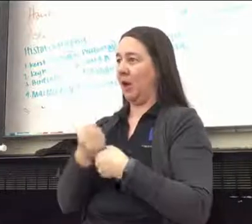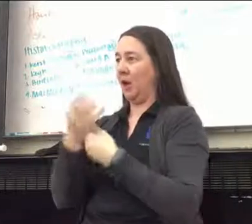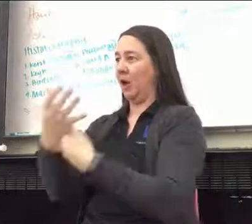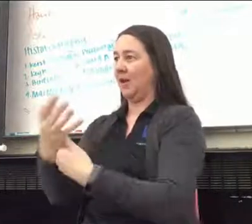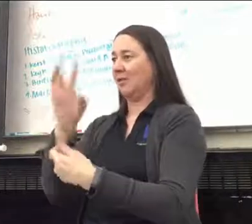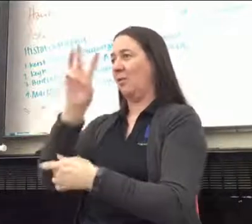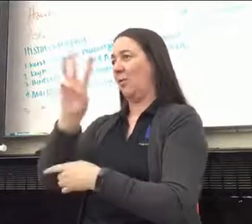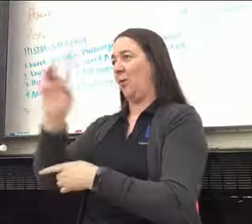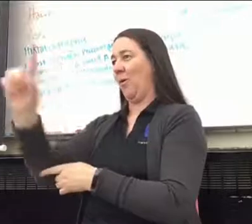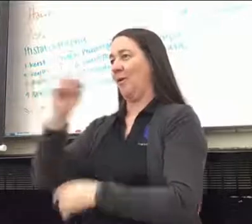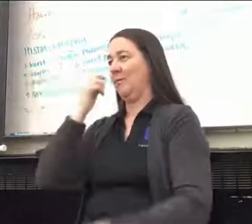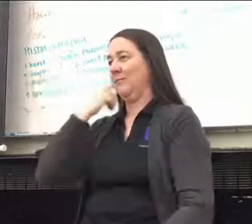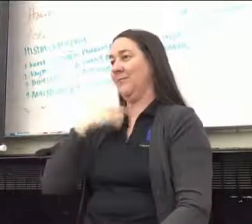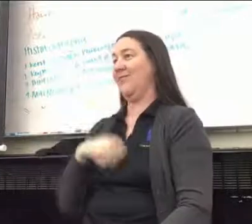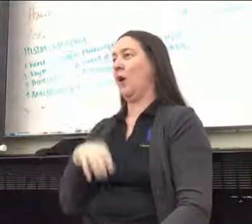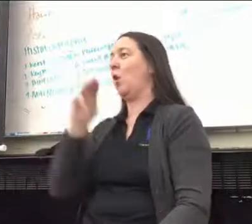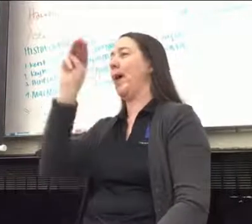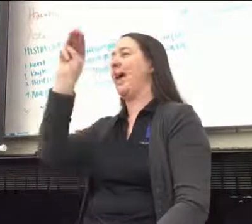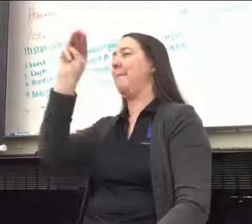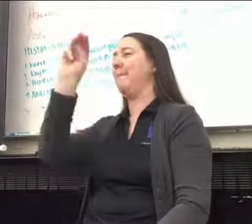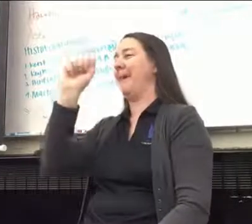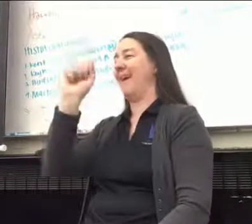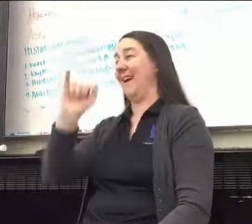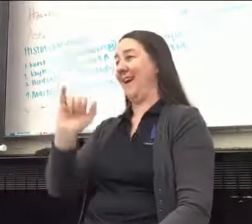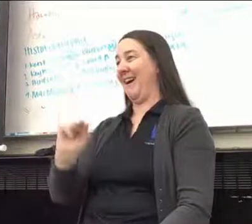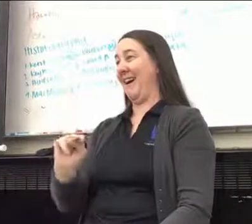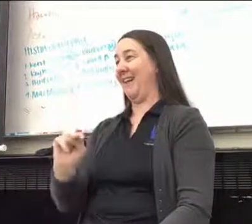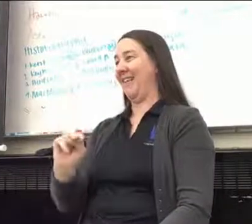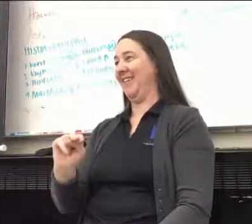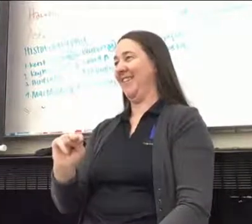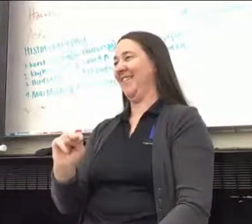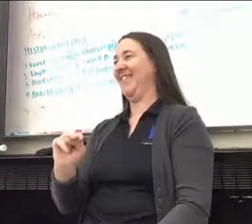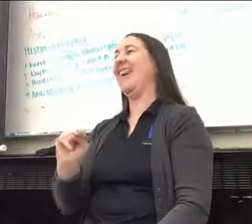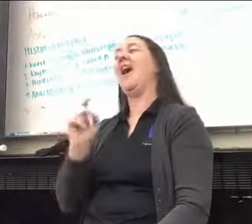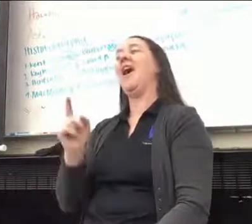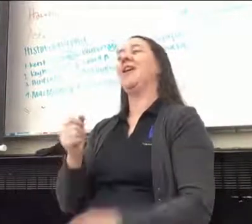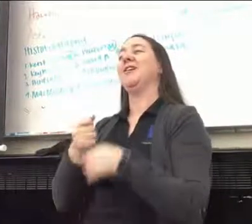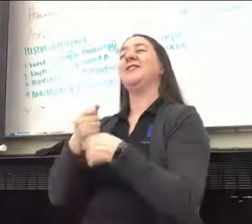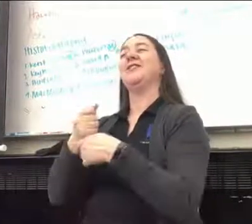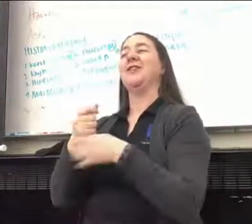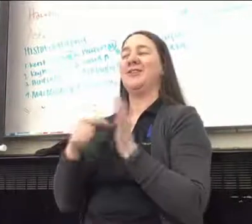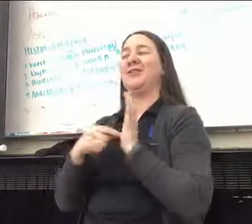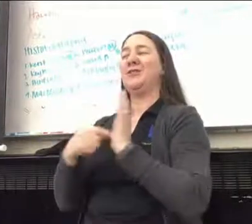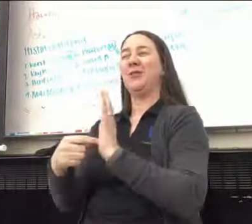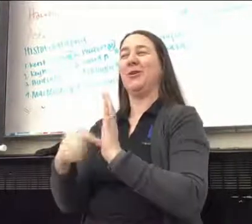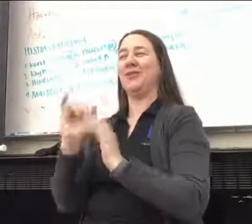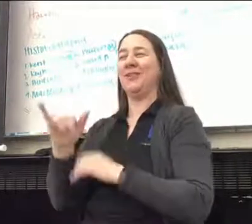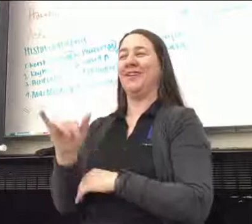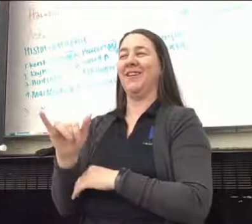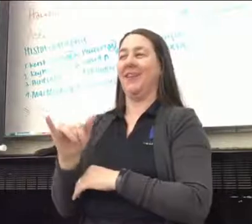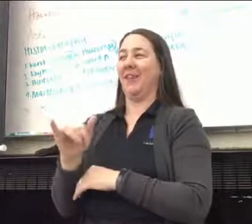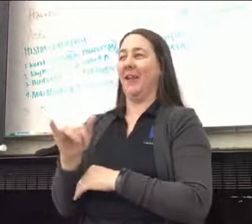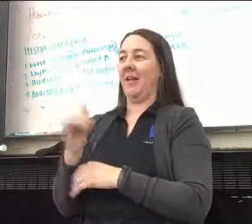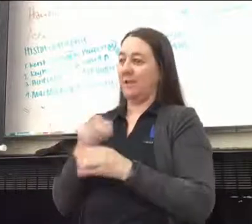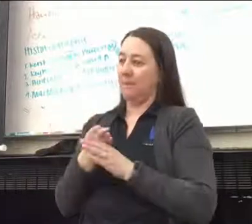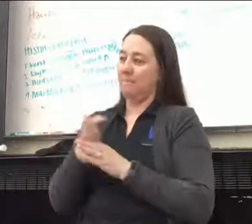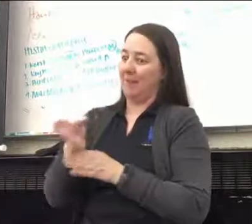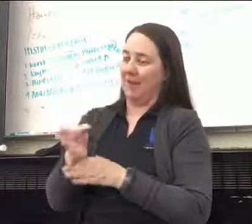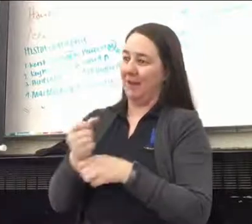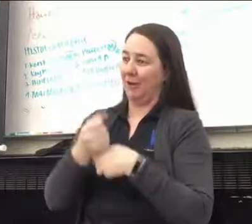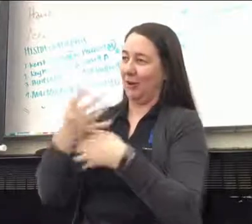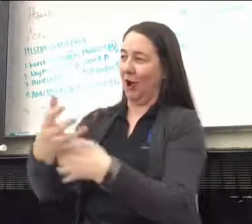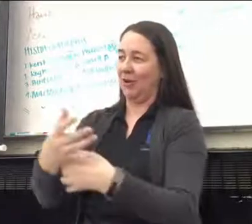of World War I. Yeah, that's good. So it helps you to kind of trigger it and remember it a little bit, okay? So going through very